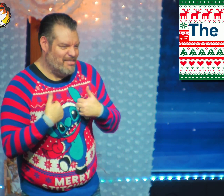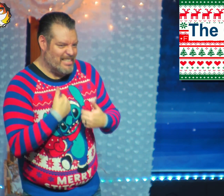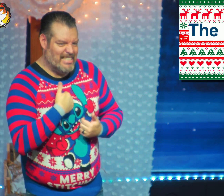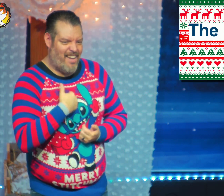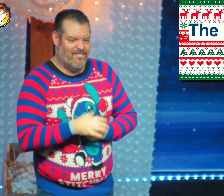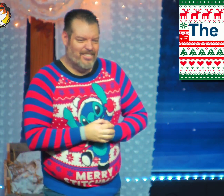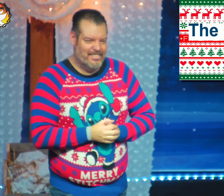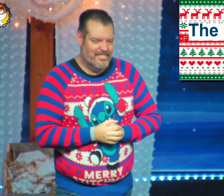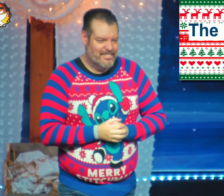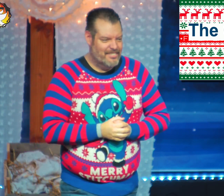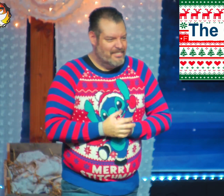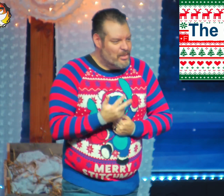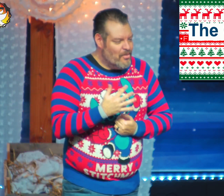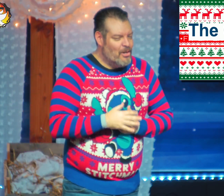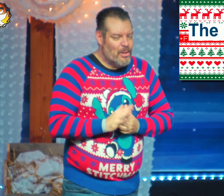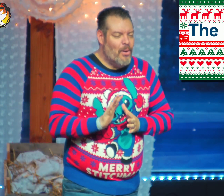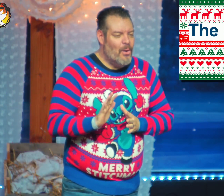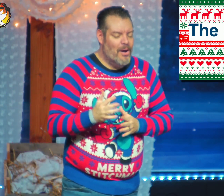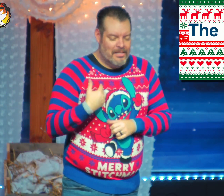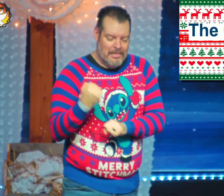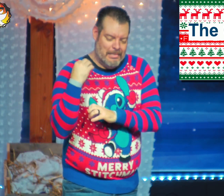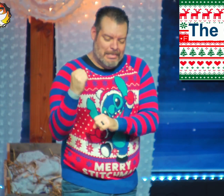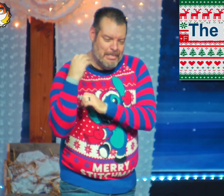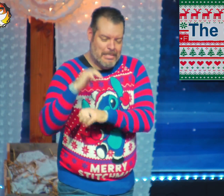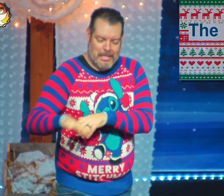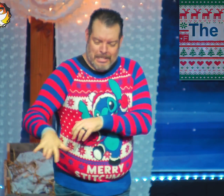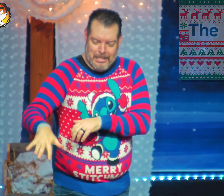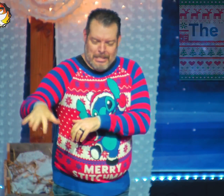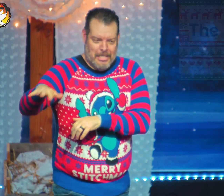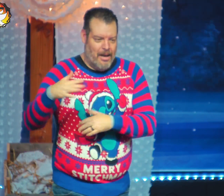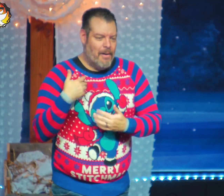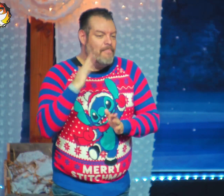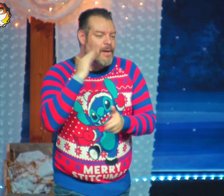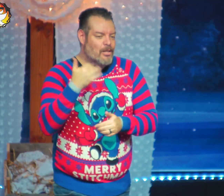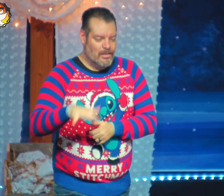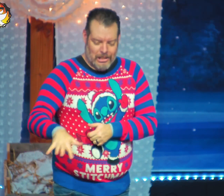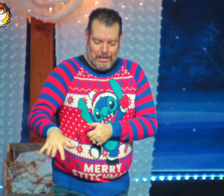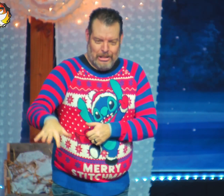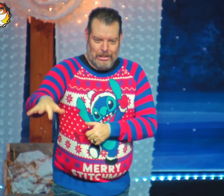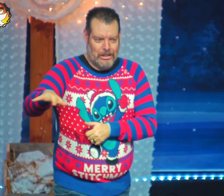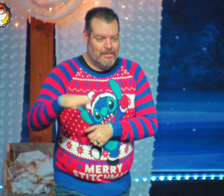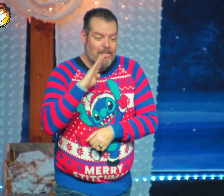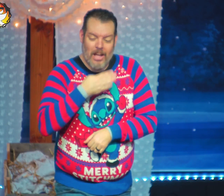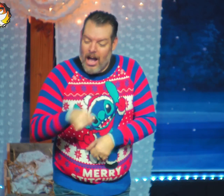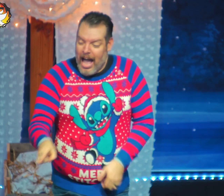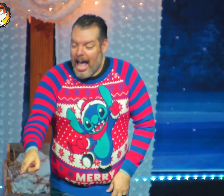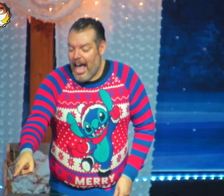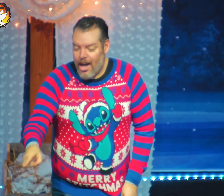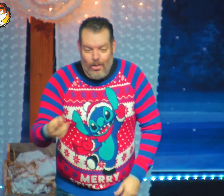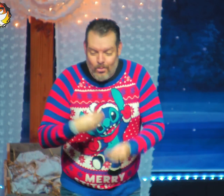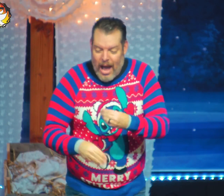How many of you guys have already shopped for your Christmas gifts already? Yep, you're done. Good for you.